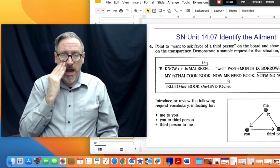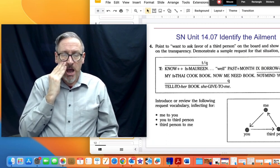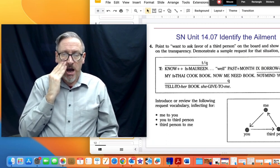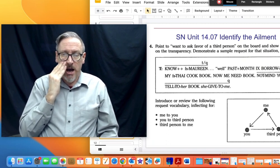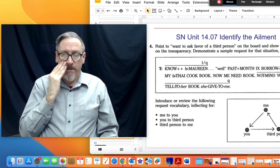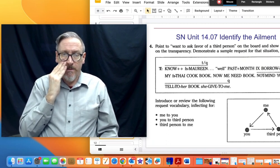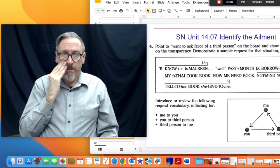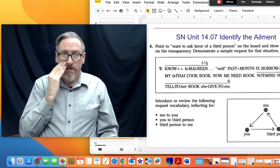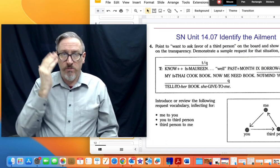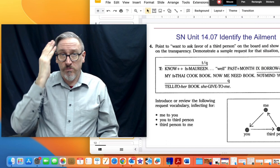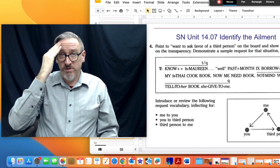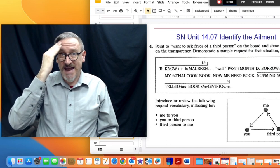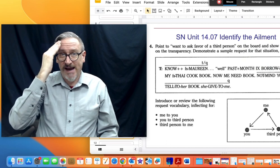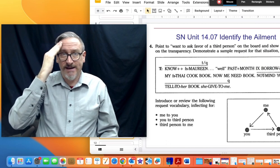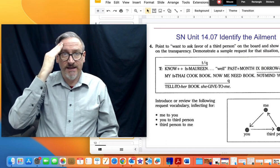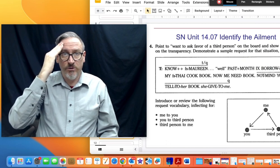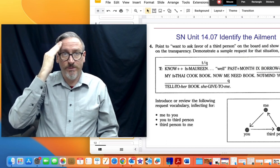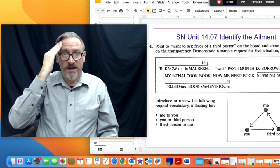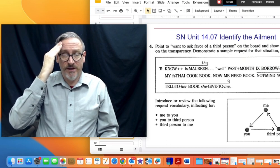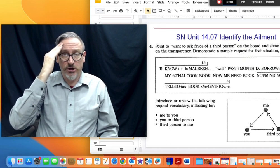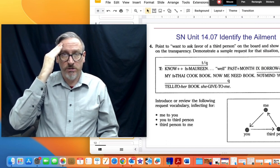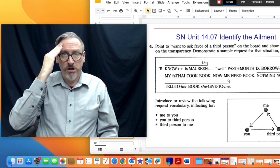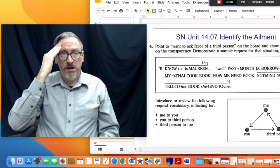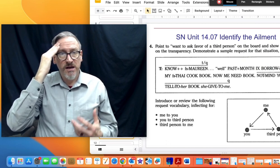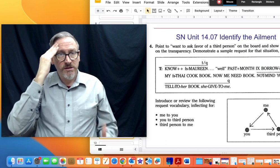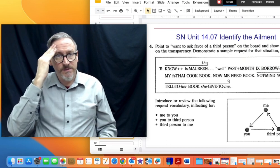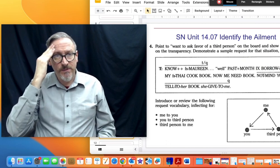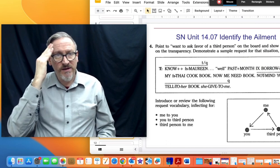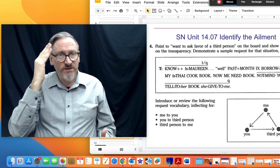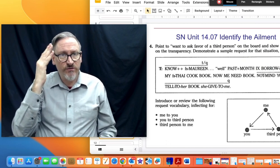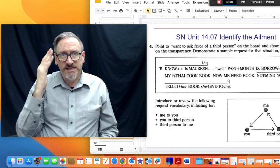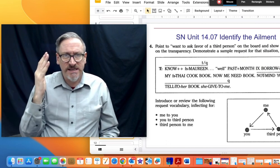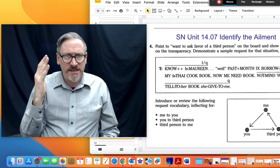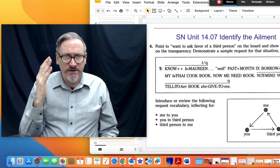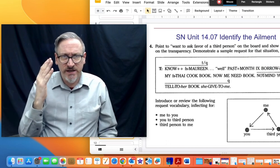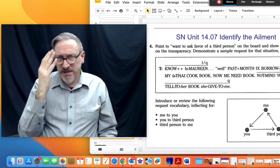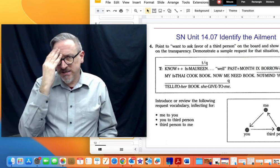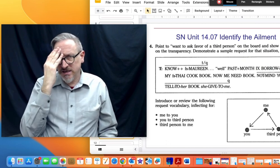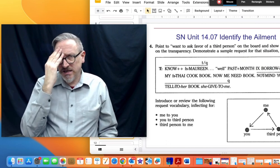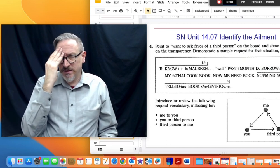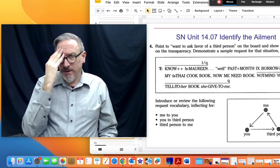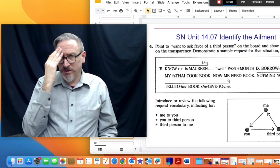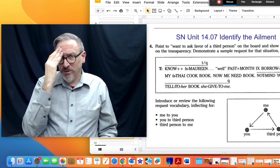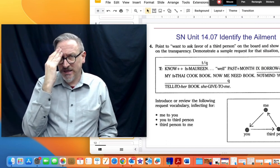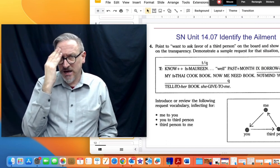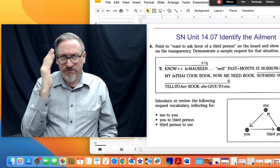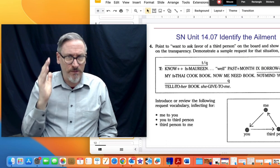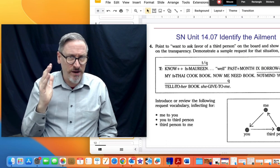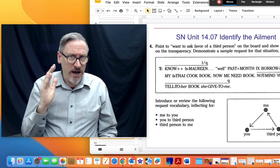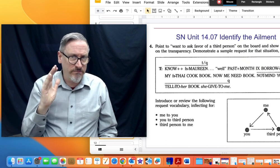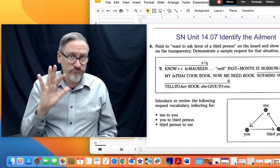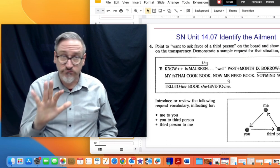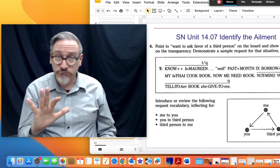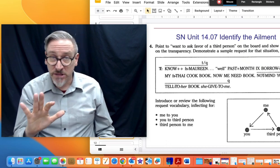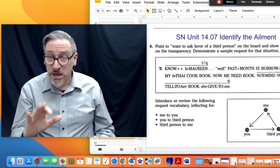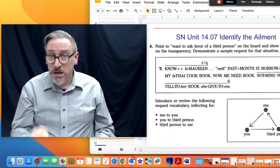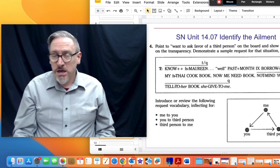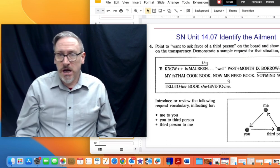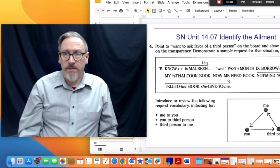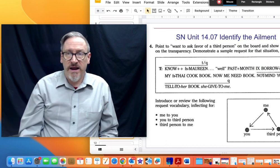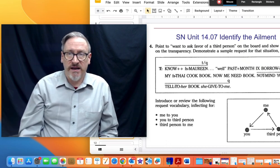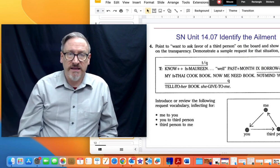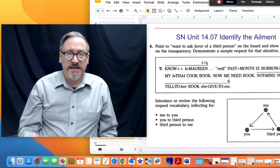eye. Um, Technically, it would be up here. Some people have different sensitivities, and some people don't like to cover up an